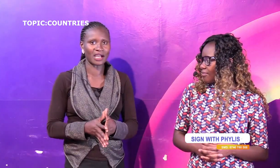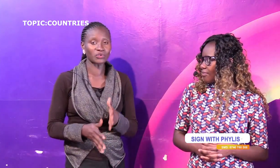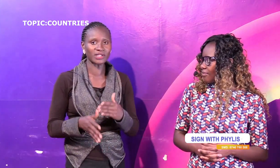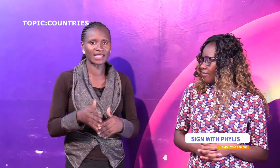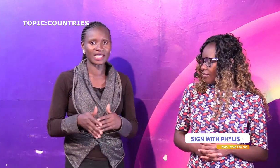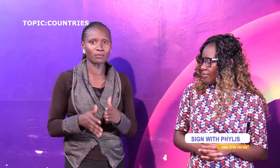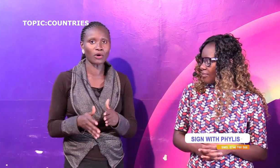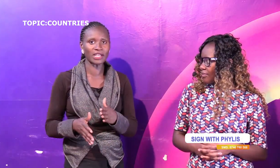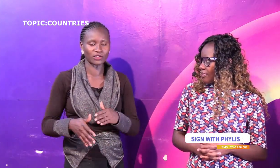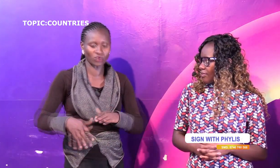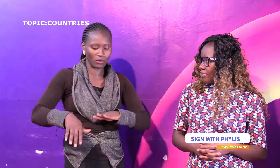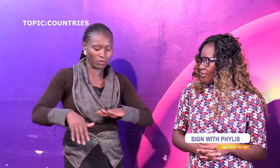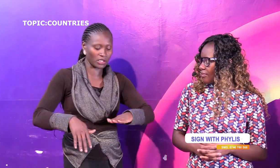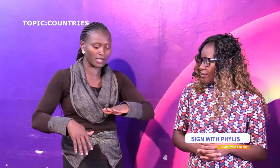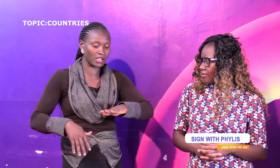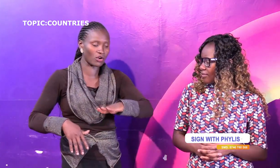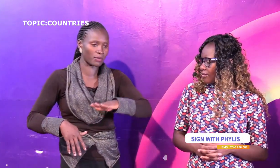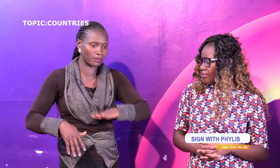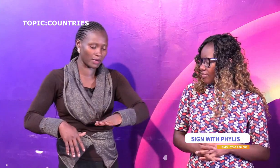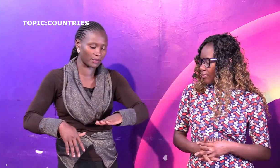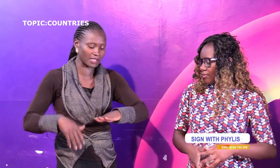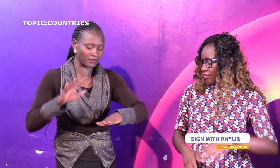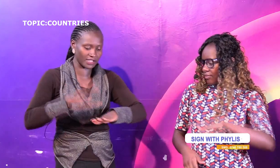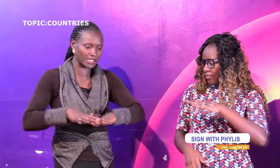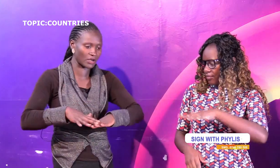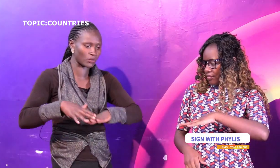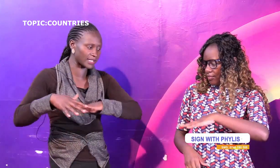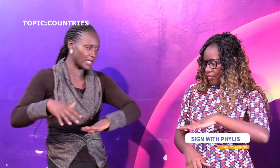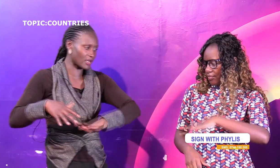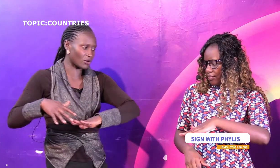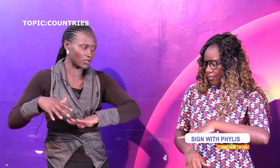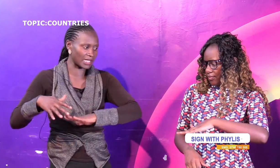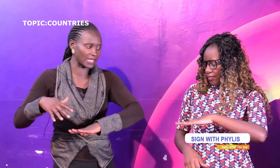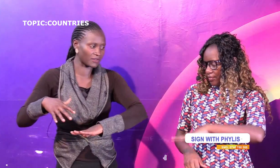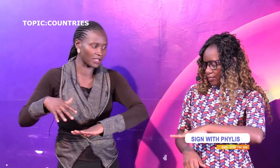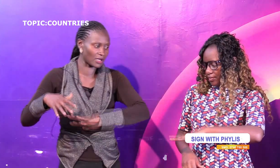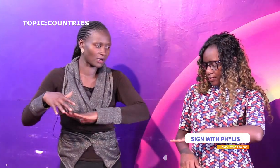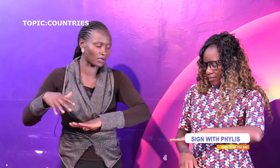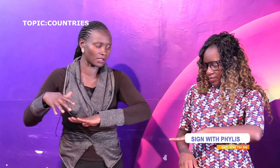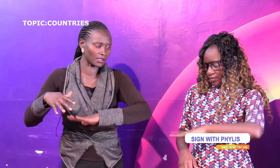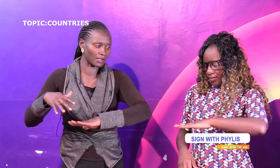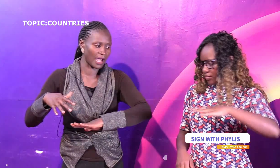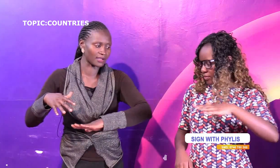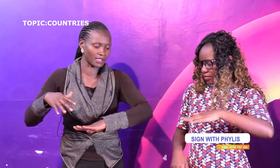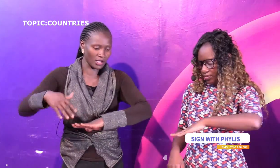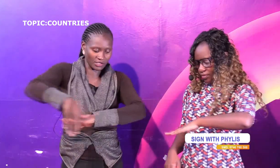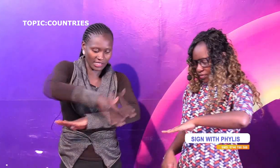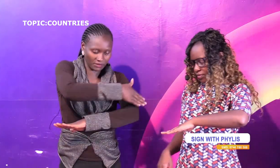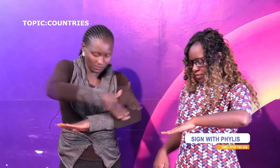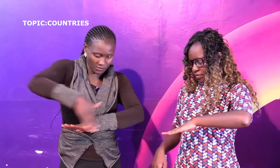sign border? So border, you're making open palm like this, facing downwards on the right finger hand. Just making something,